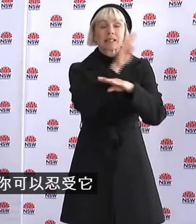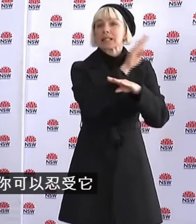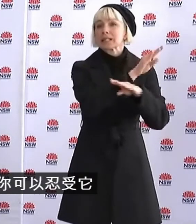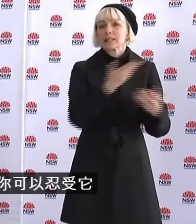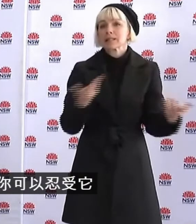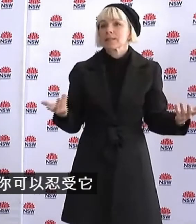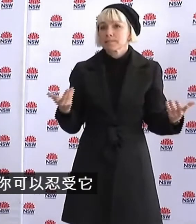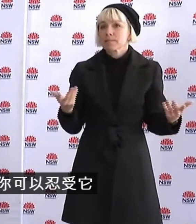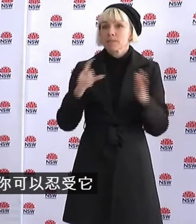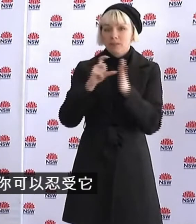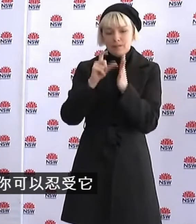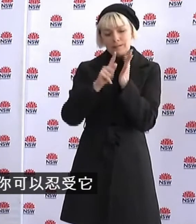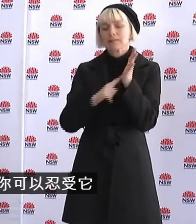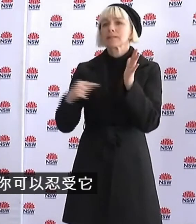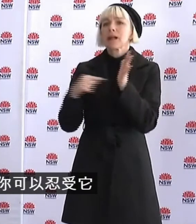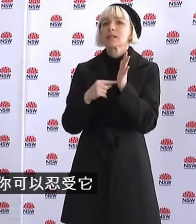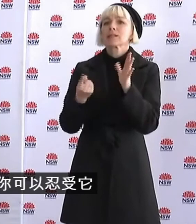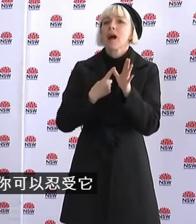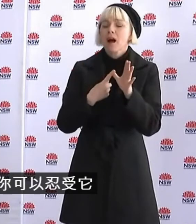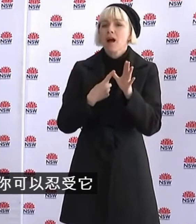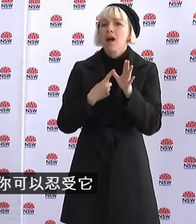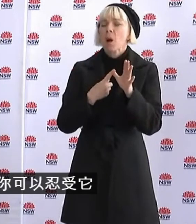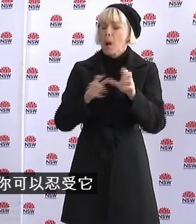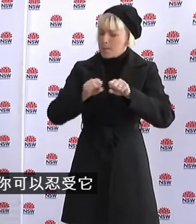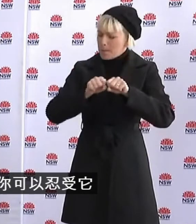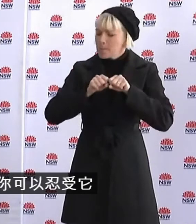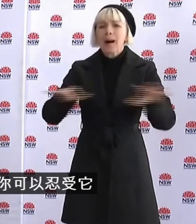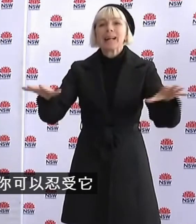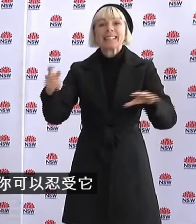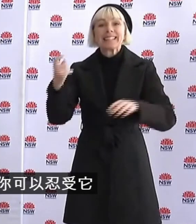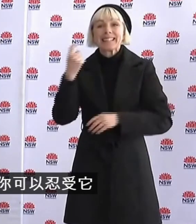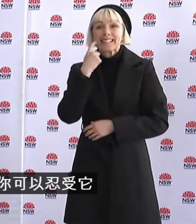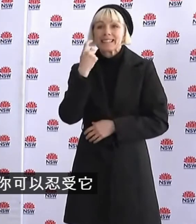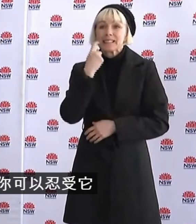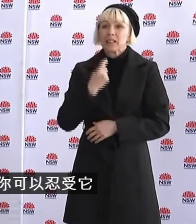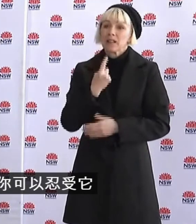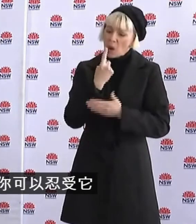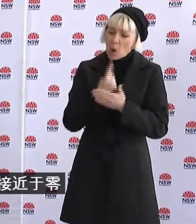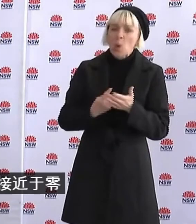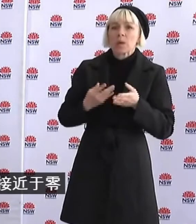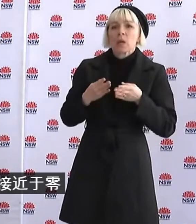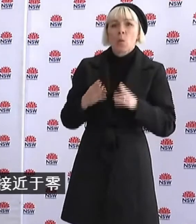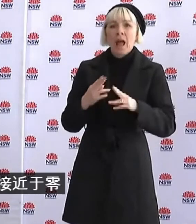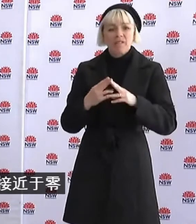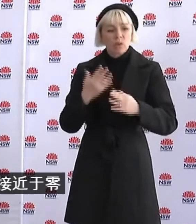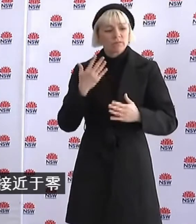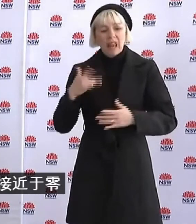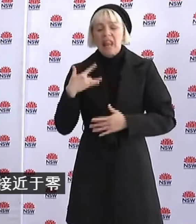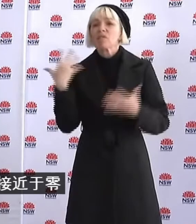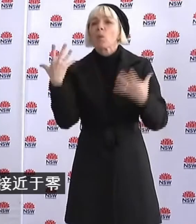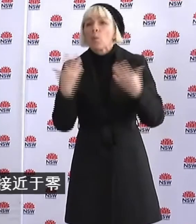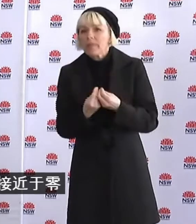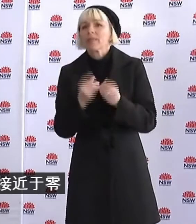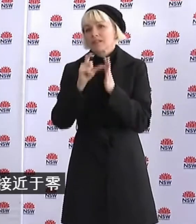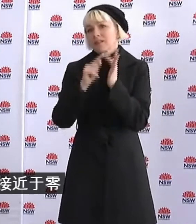Delta strain is so contagious that to be able to live with it, you have to get those number of infectious in